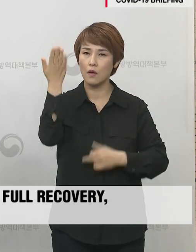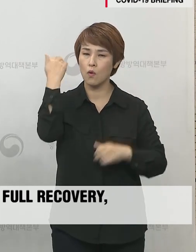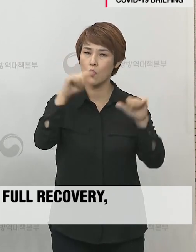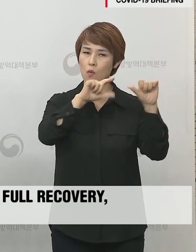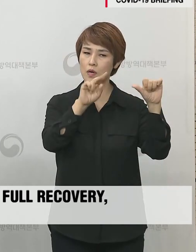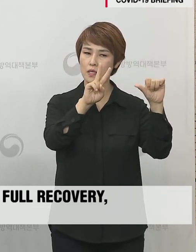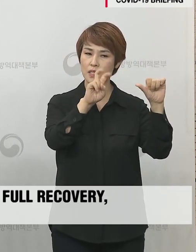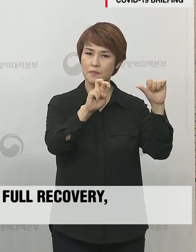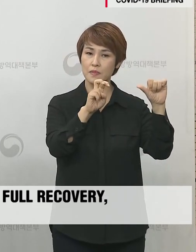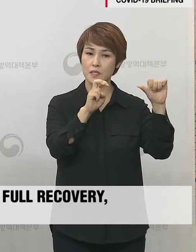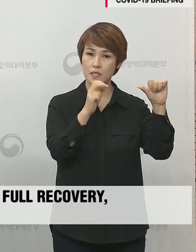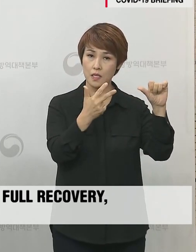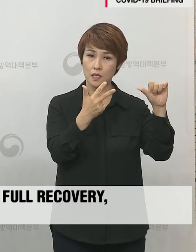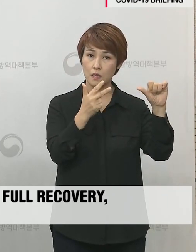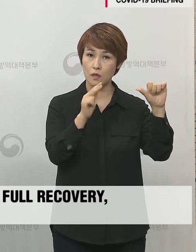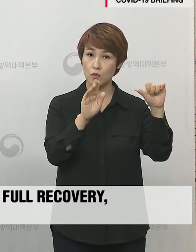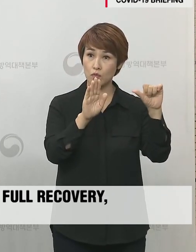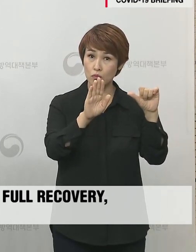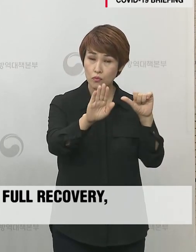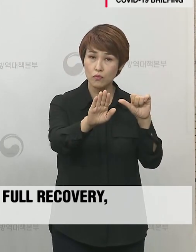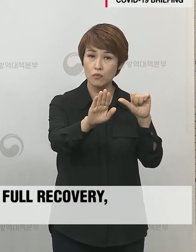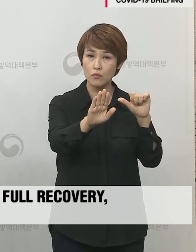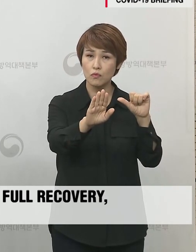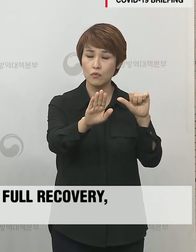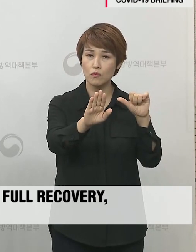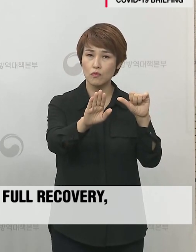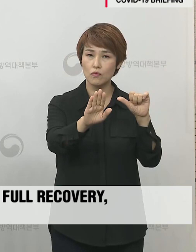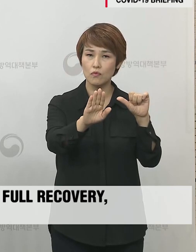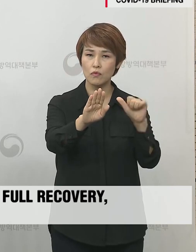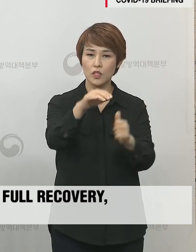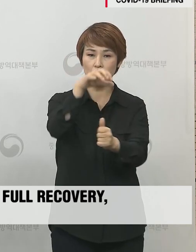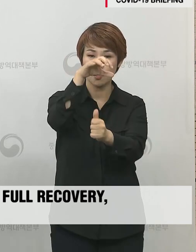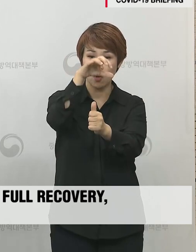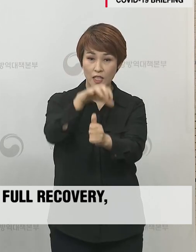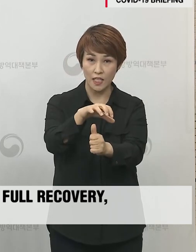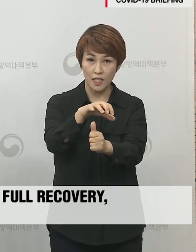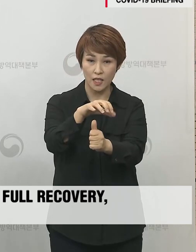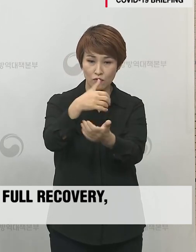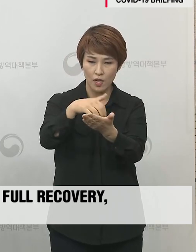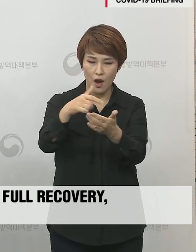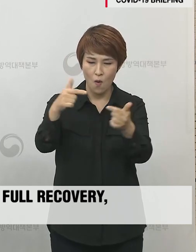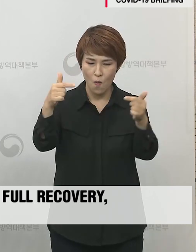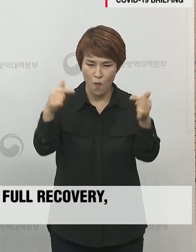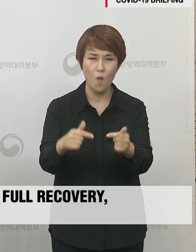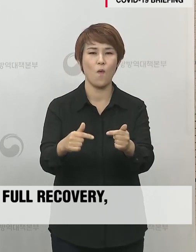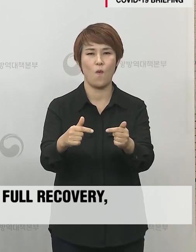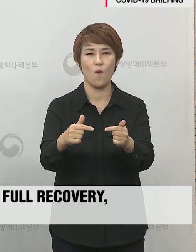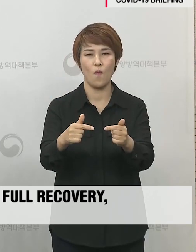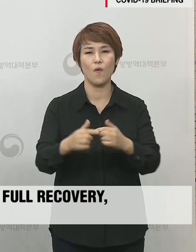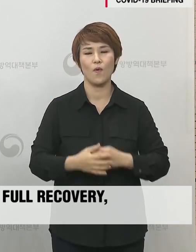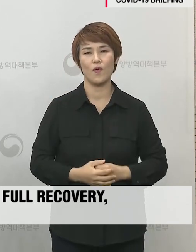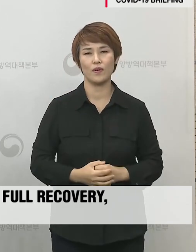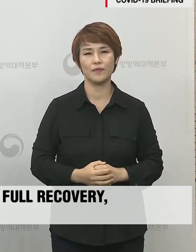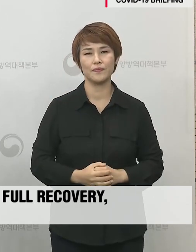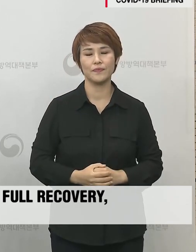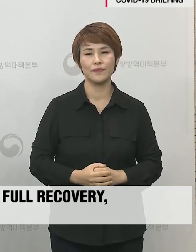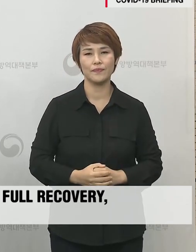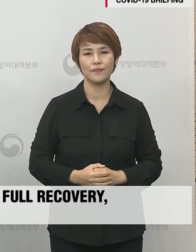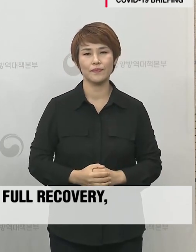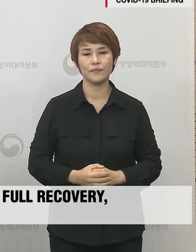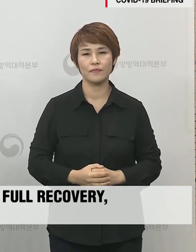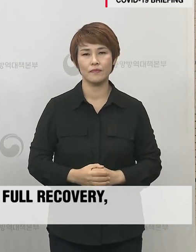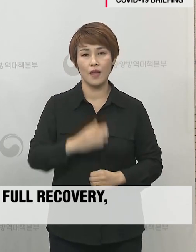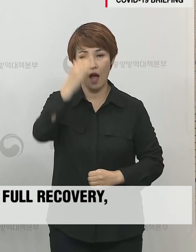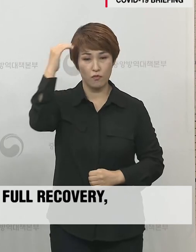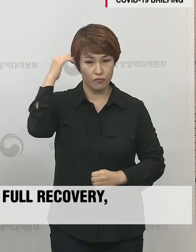from the day before. However, since the May 27th, this was the first time that we saw a decline in the number of people